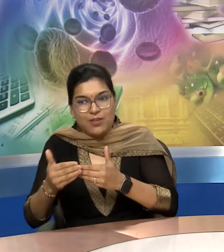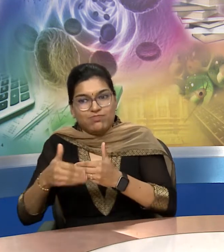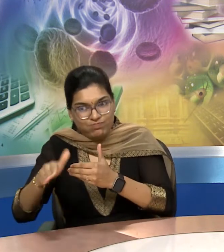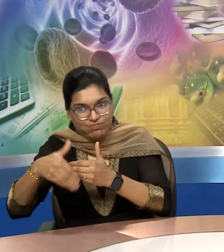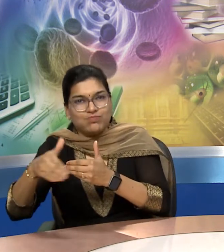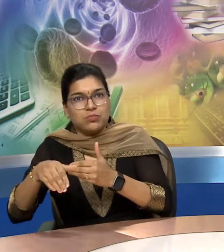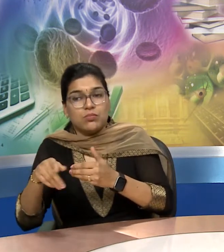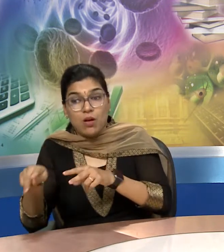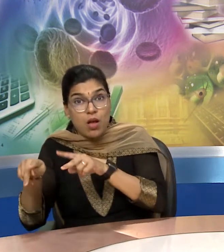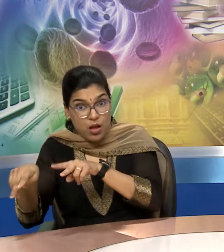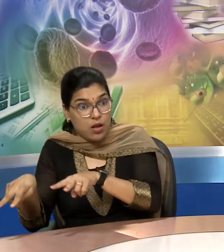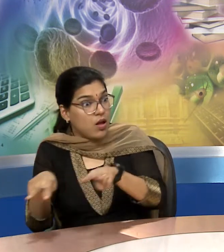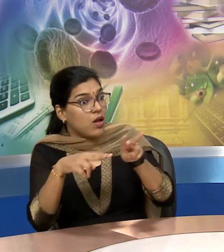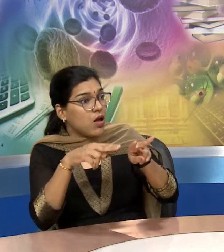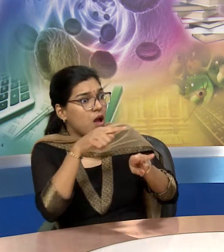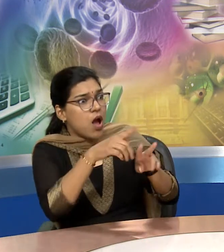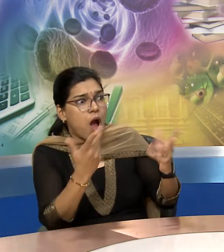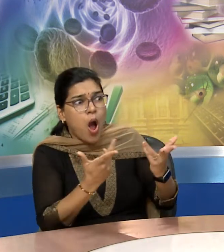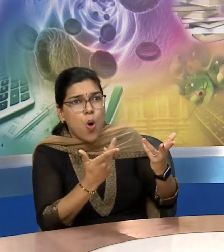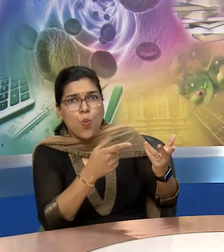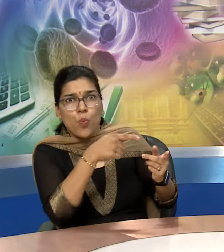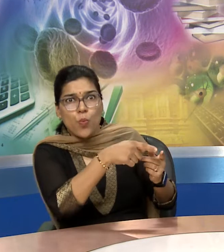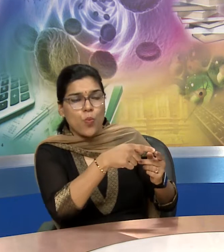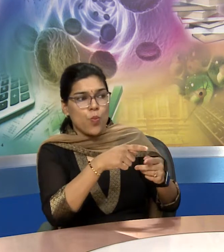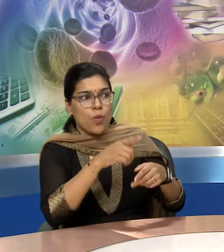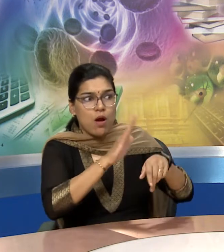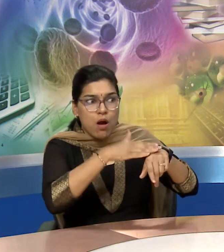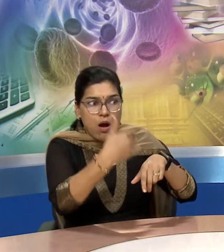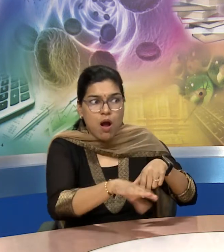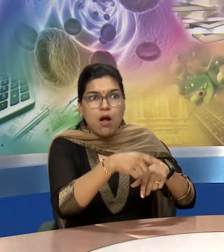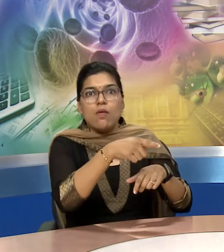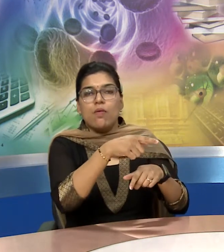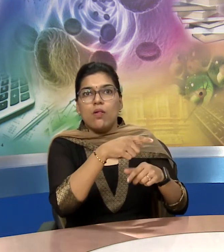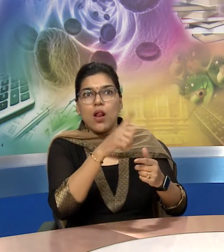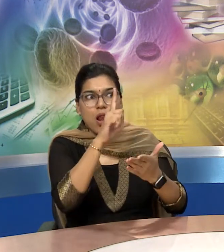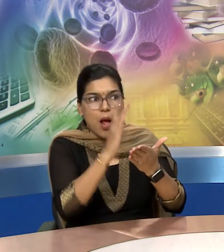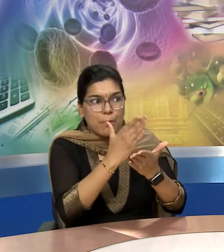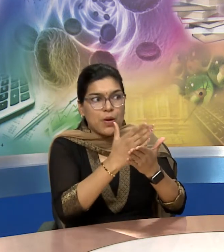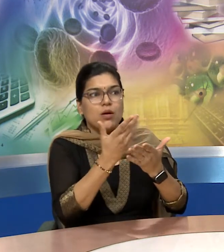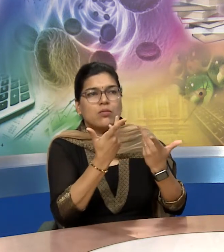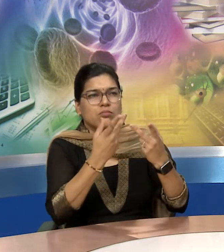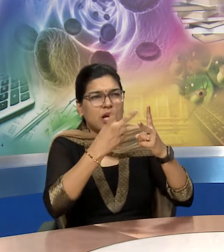good in knowledge, and the other countries which are developing,